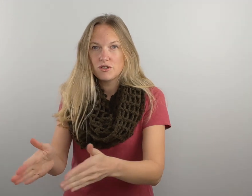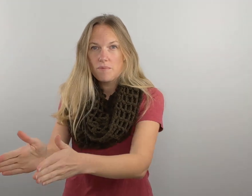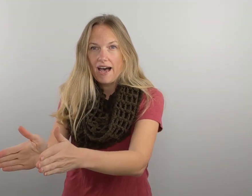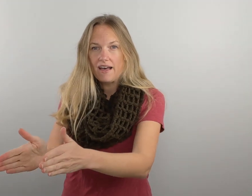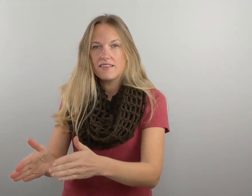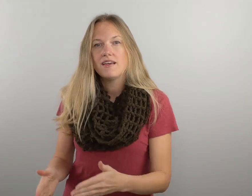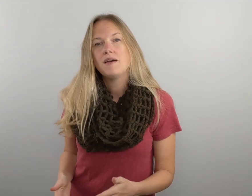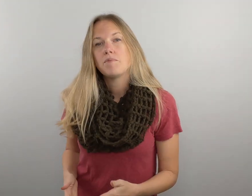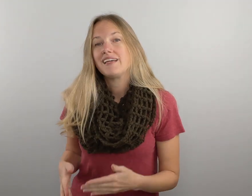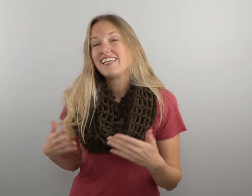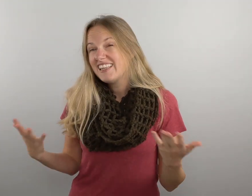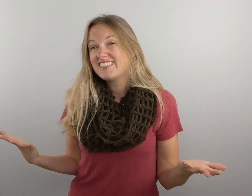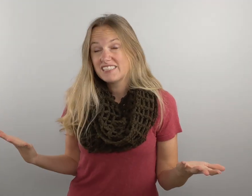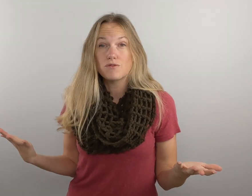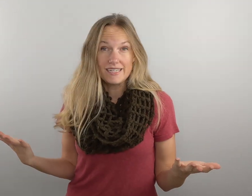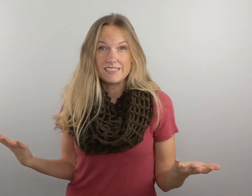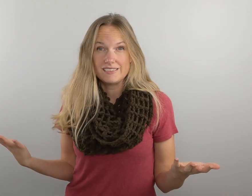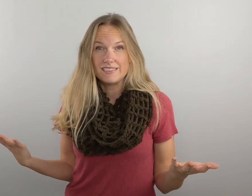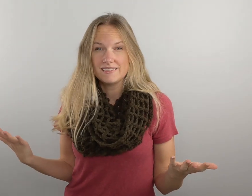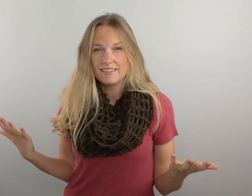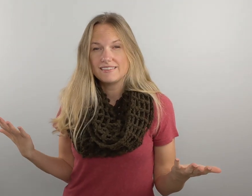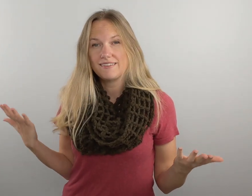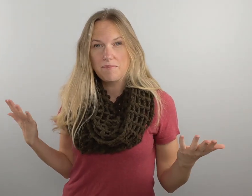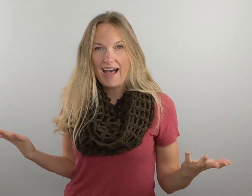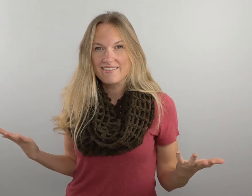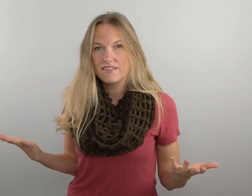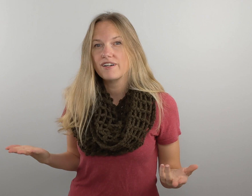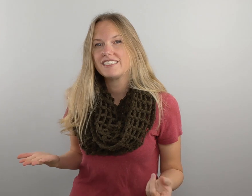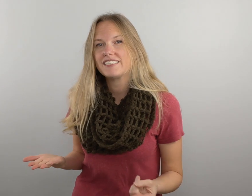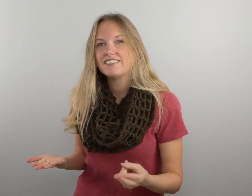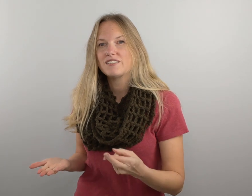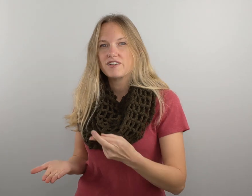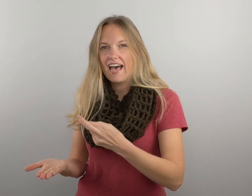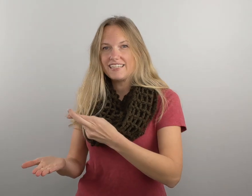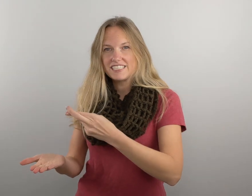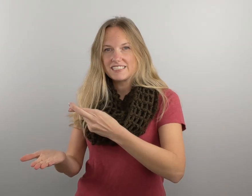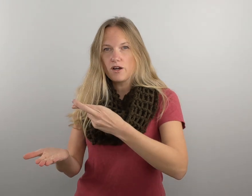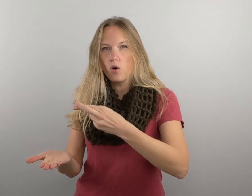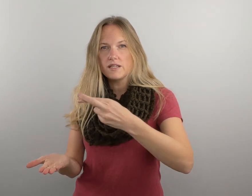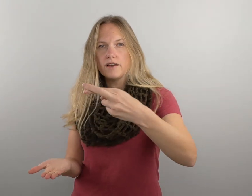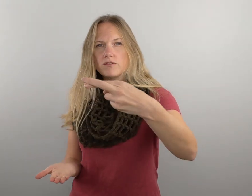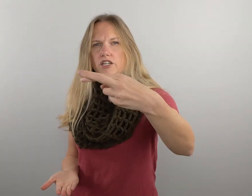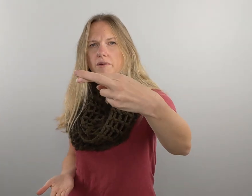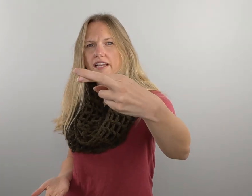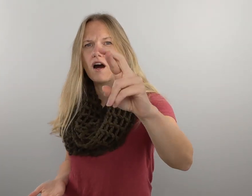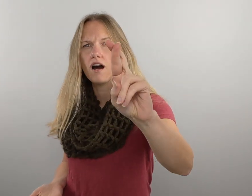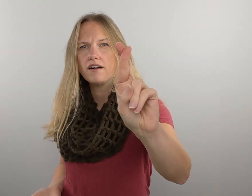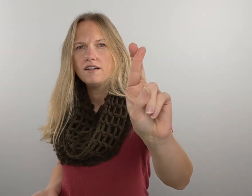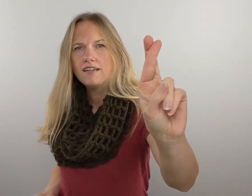the path. But he leads us in righteousness, not necessarily paths of righteousness. So for that, it's just like holy, only you're gonna make an R,